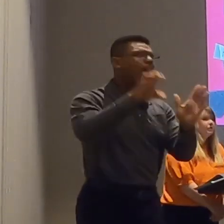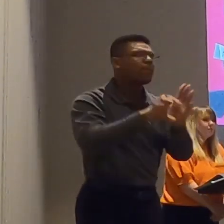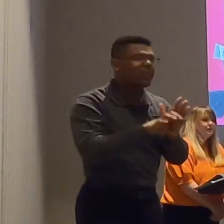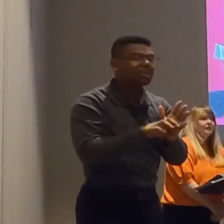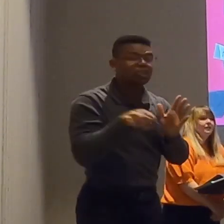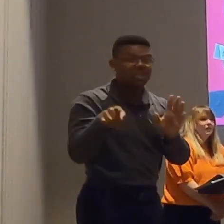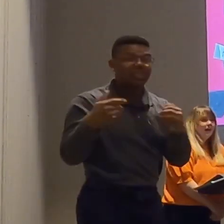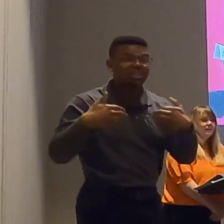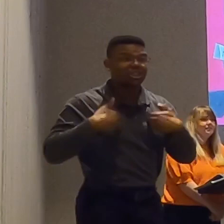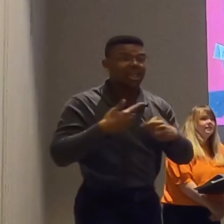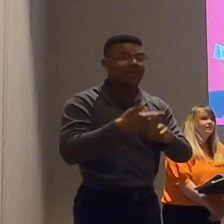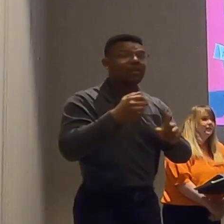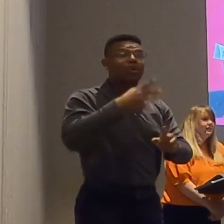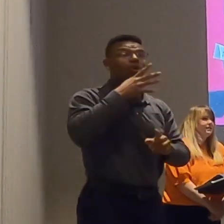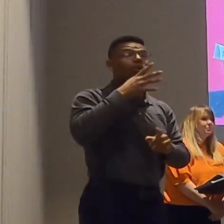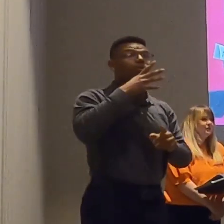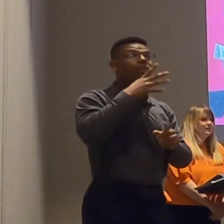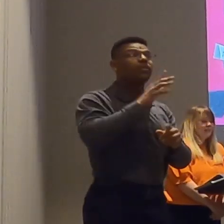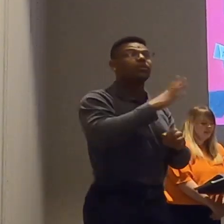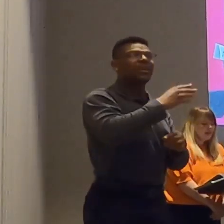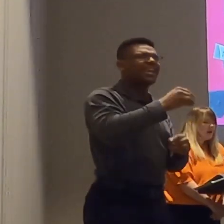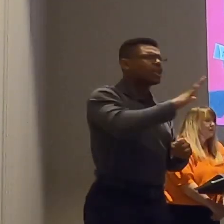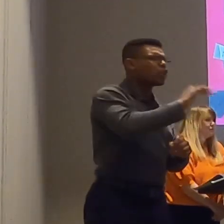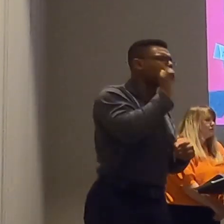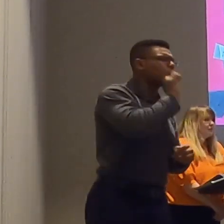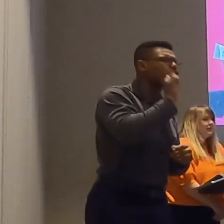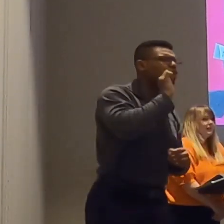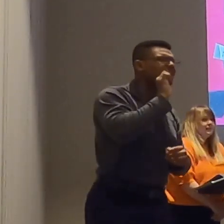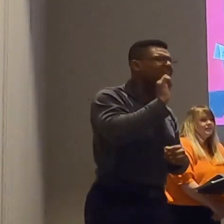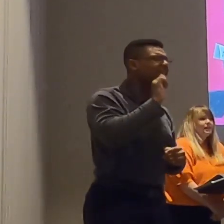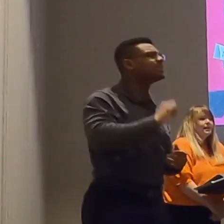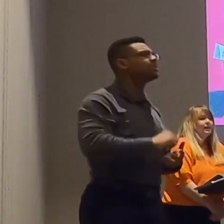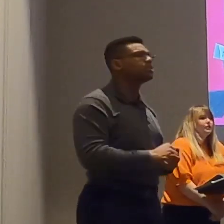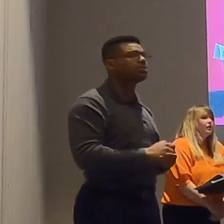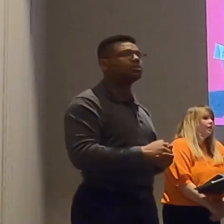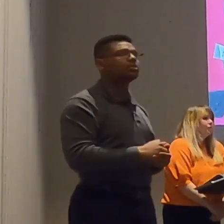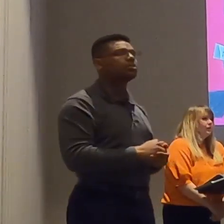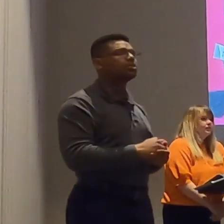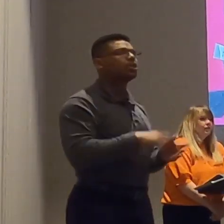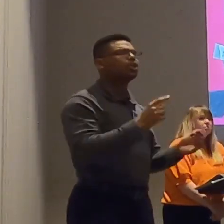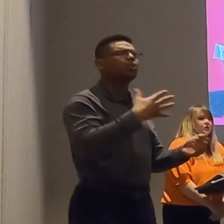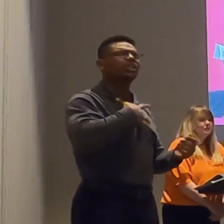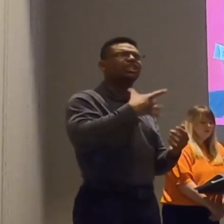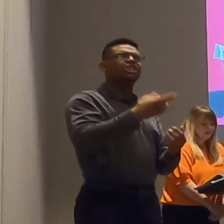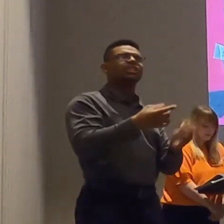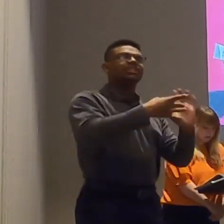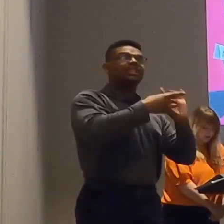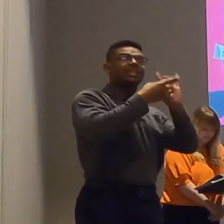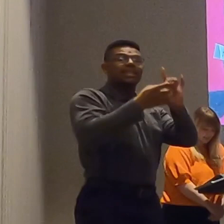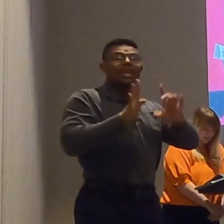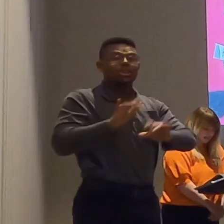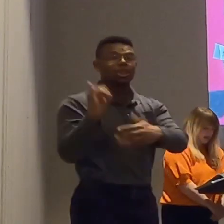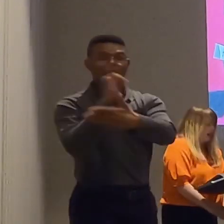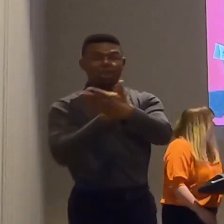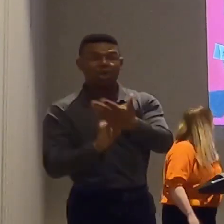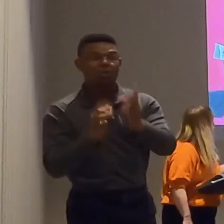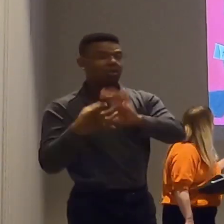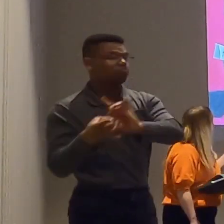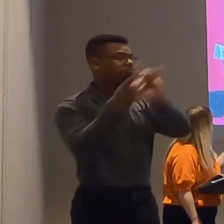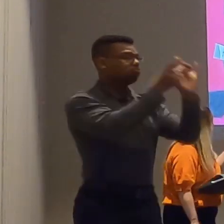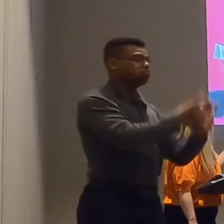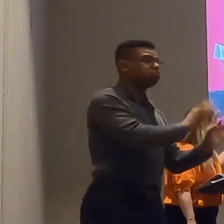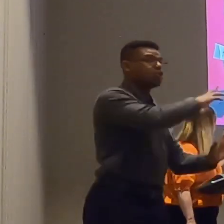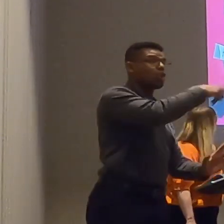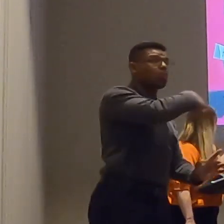had of her mother and her aunts in a very similar scene. So she really likes to connect her artwork to her personal experiences. And